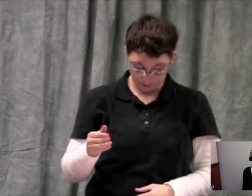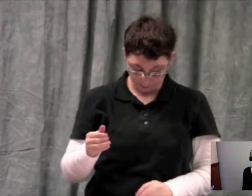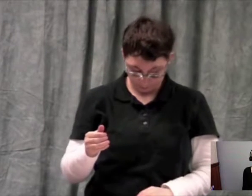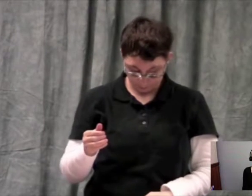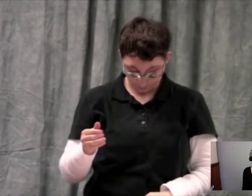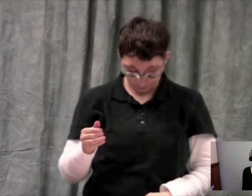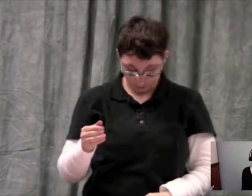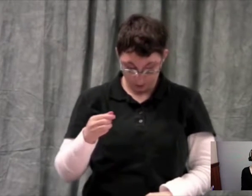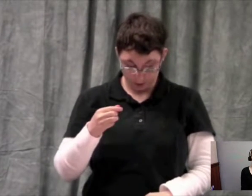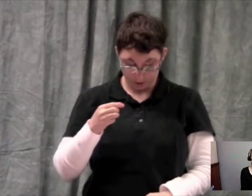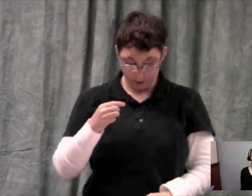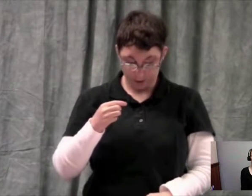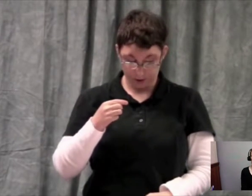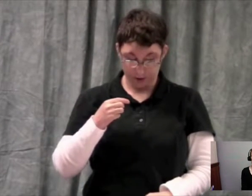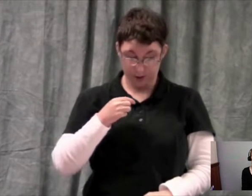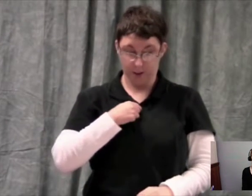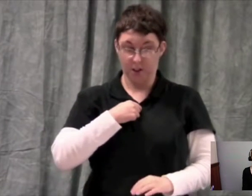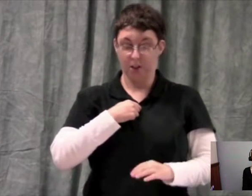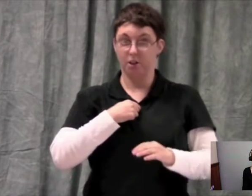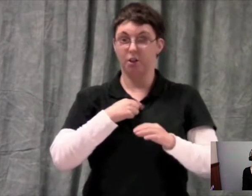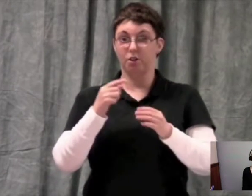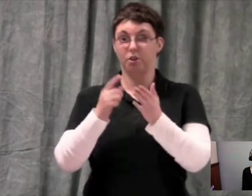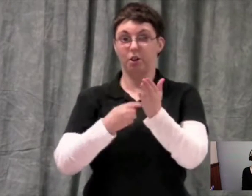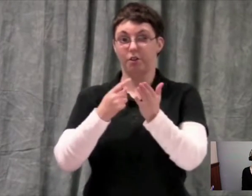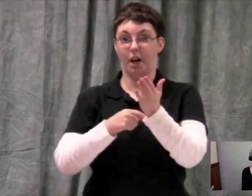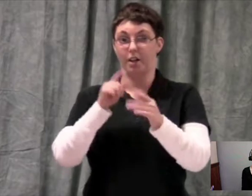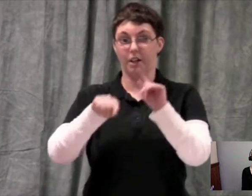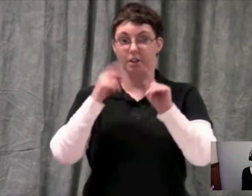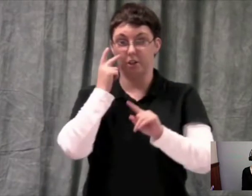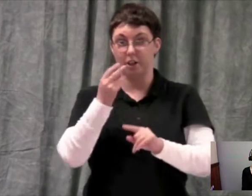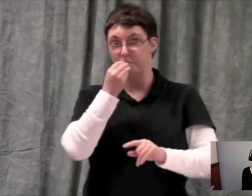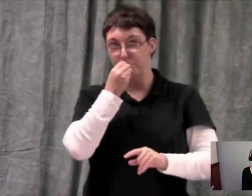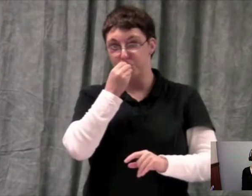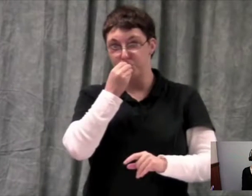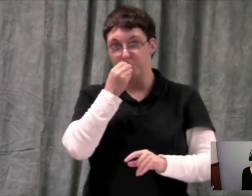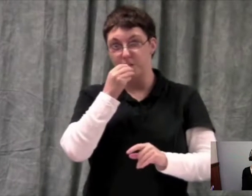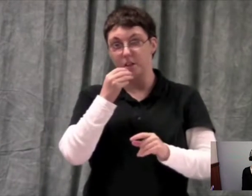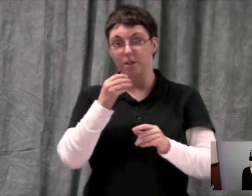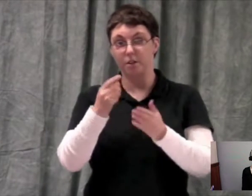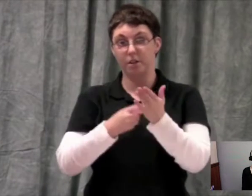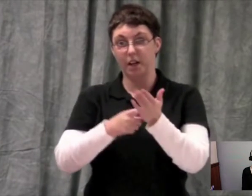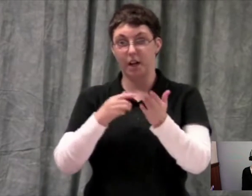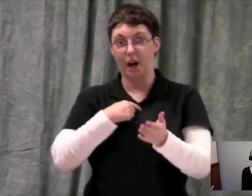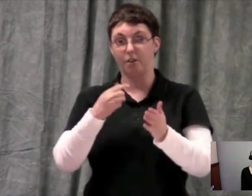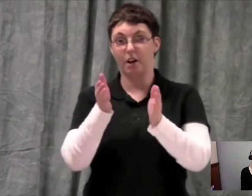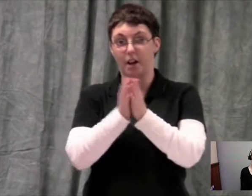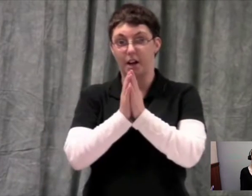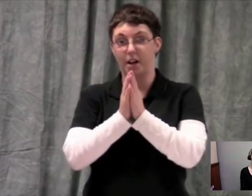is that sometimes deafblind, can't see their food and they don't understand where it is located on